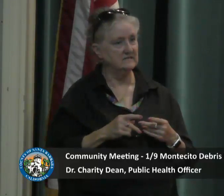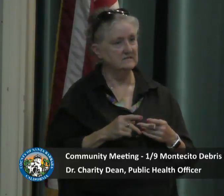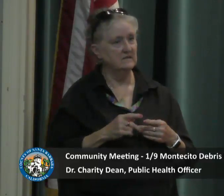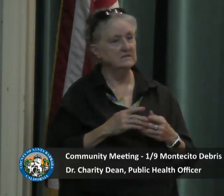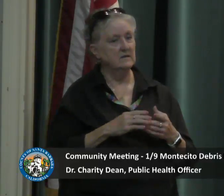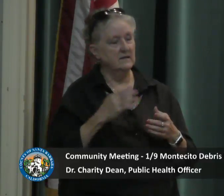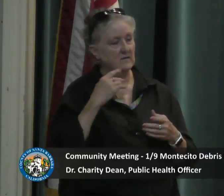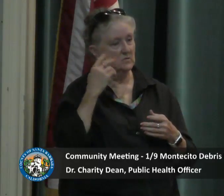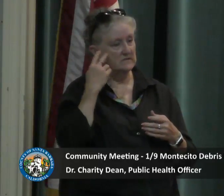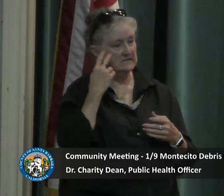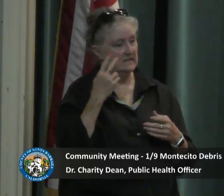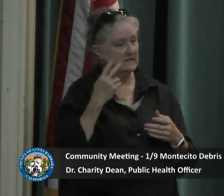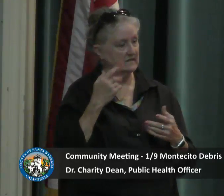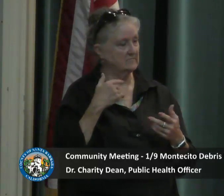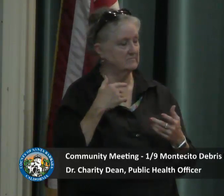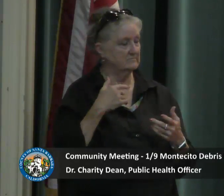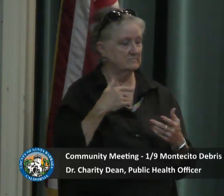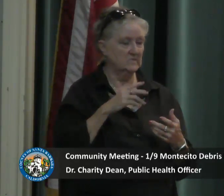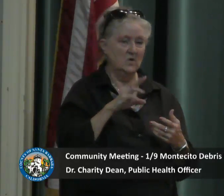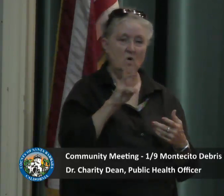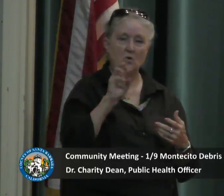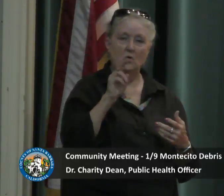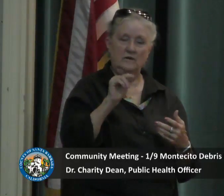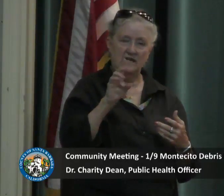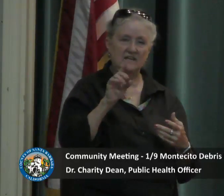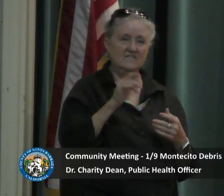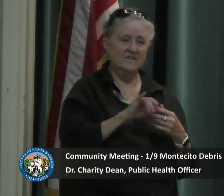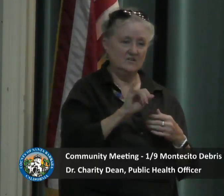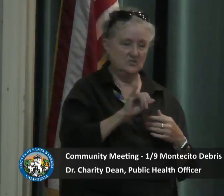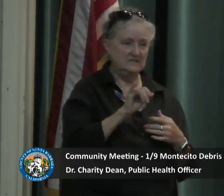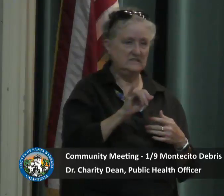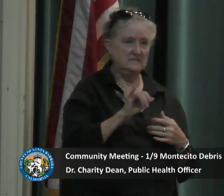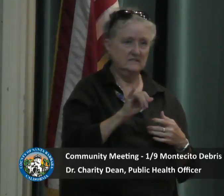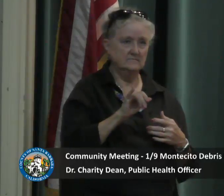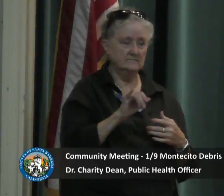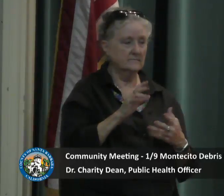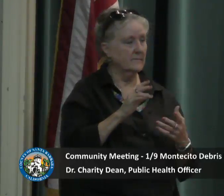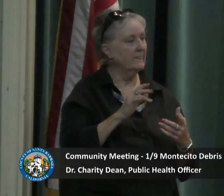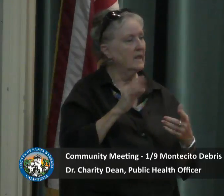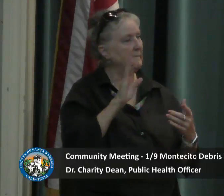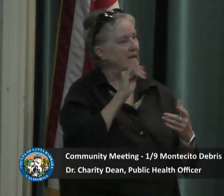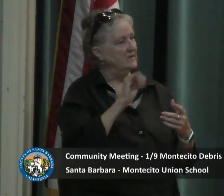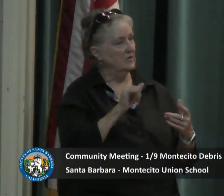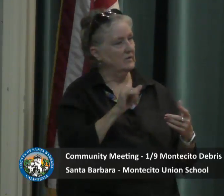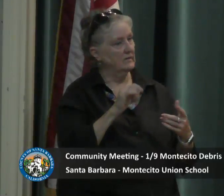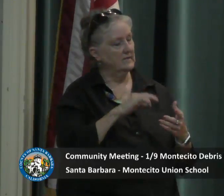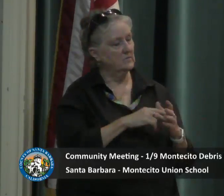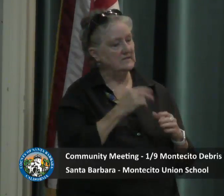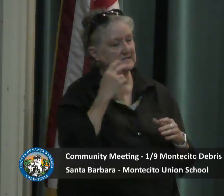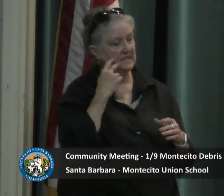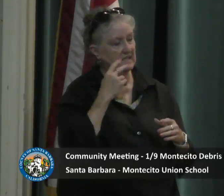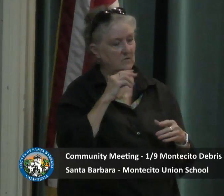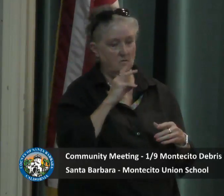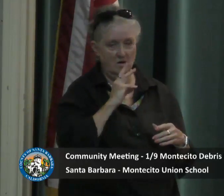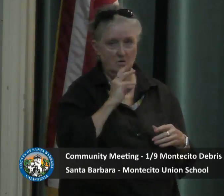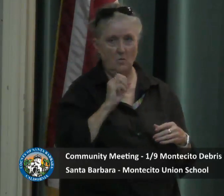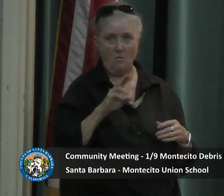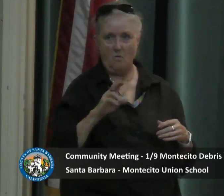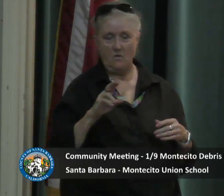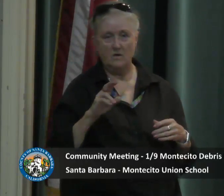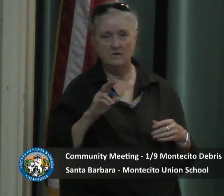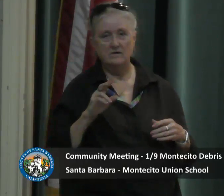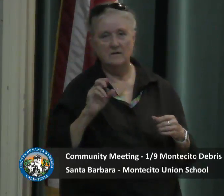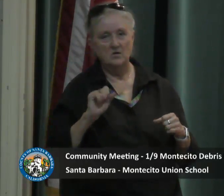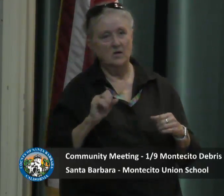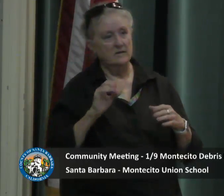we're seeing is wound infections with atypical bacteria, meaning with bacteria that we typically see in water or that